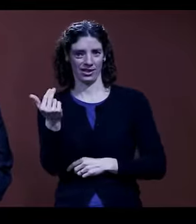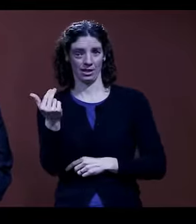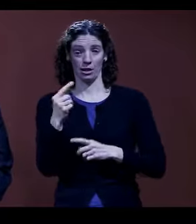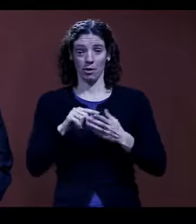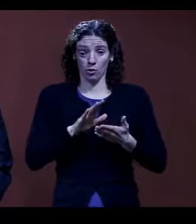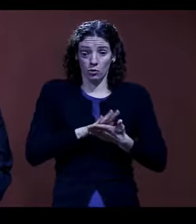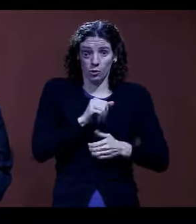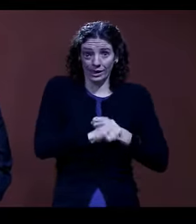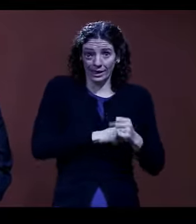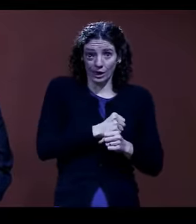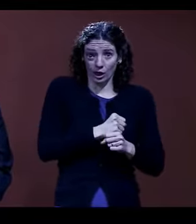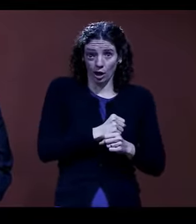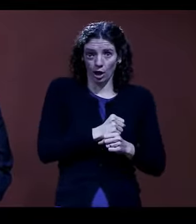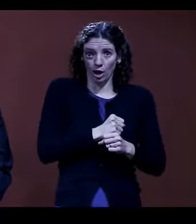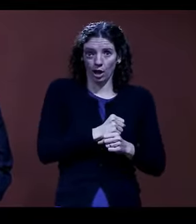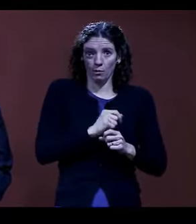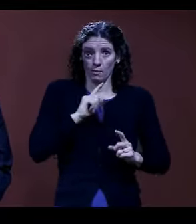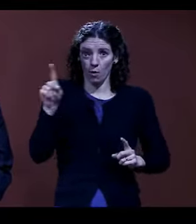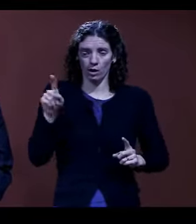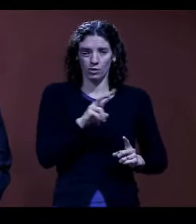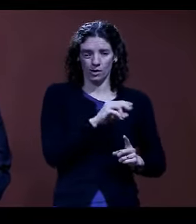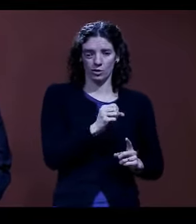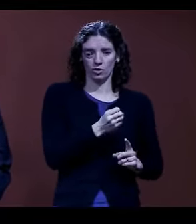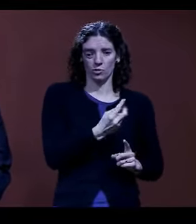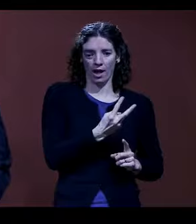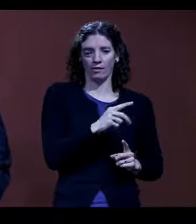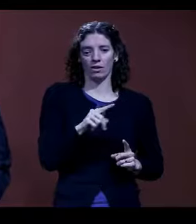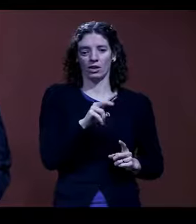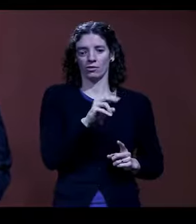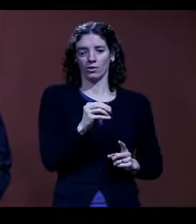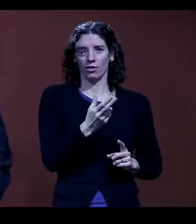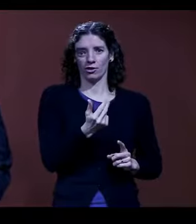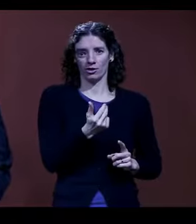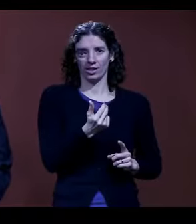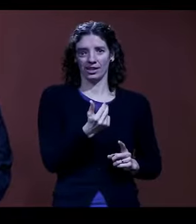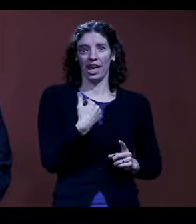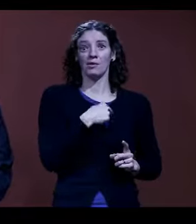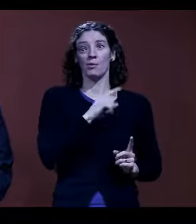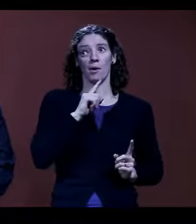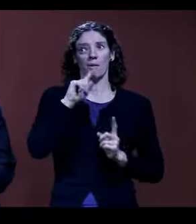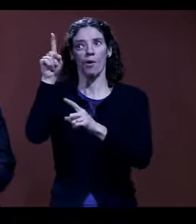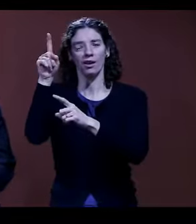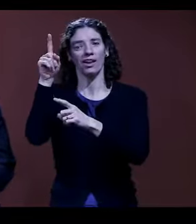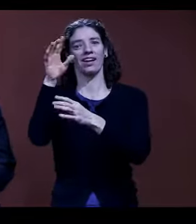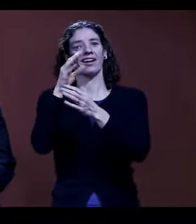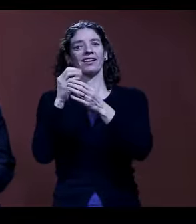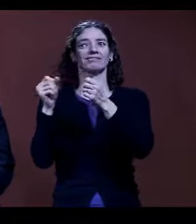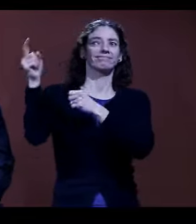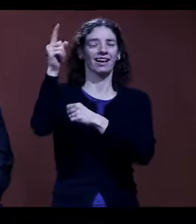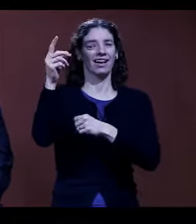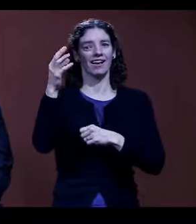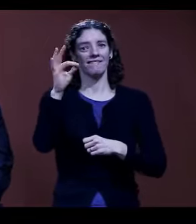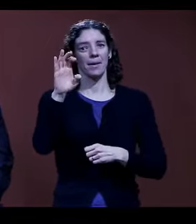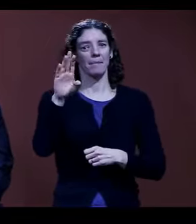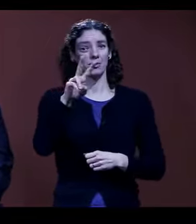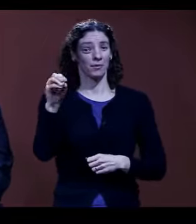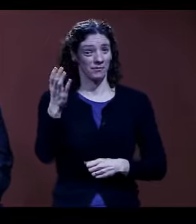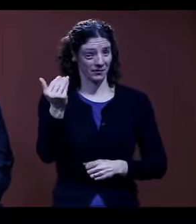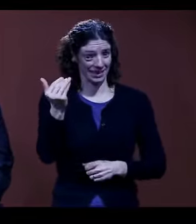school year is 2012-13, and it's reported in February 2015. Sometimes this can be a little